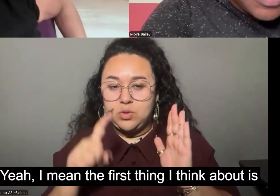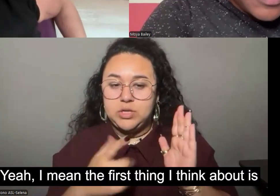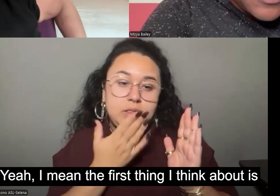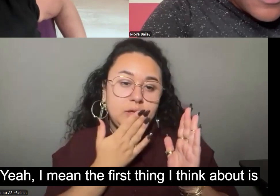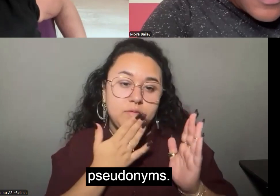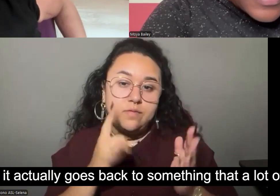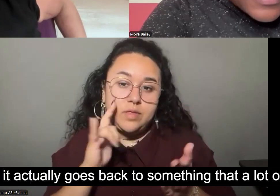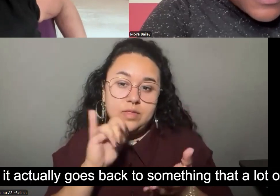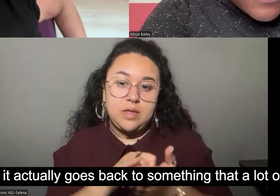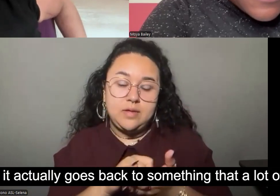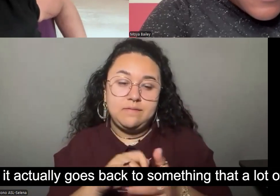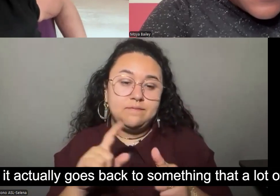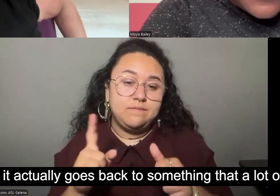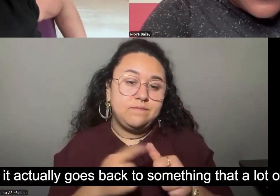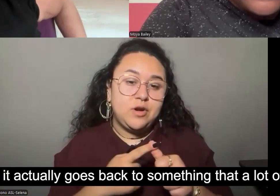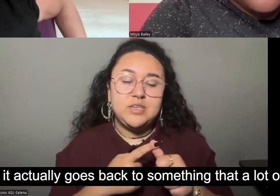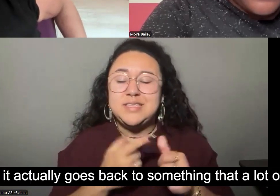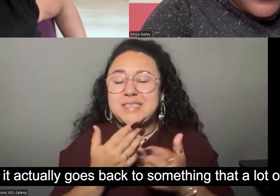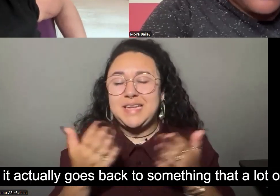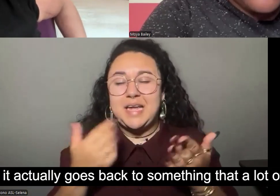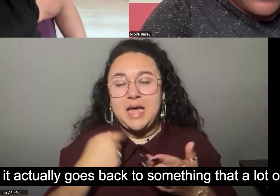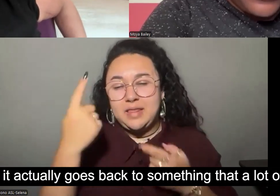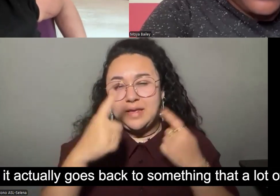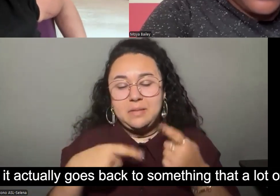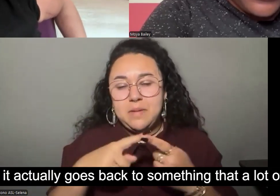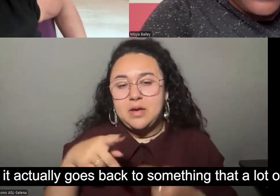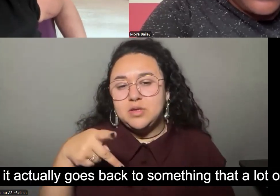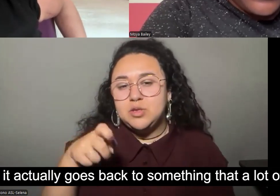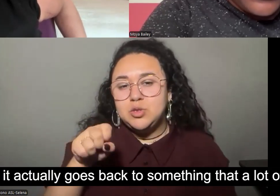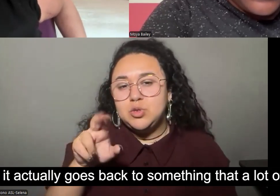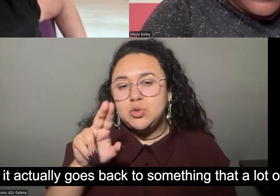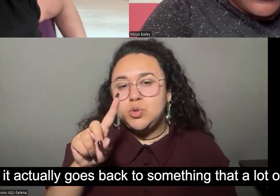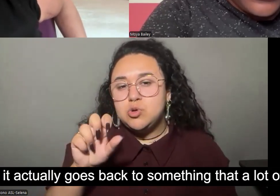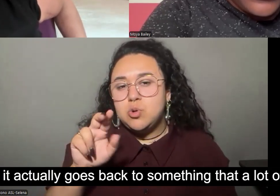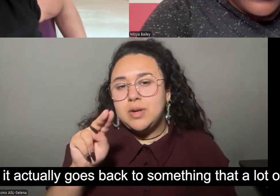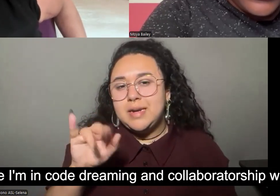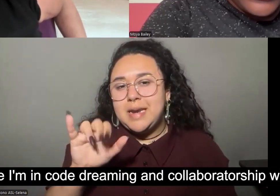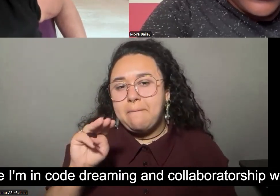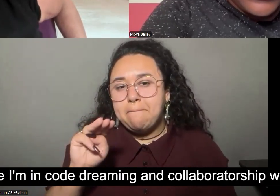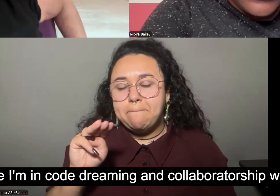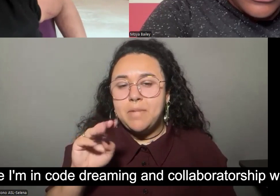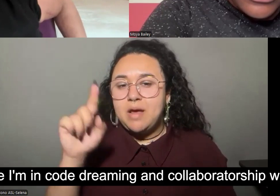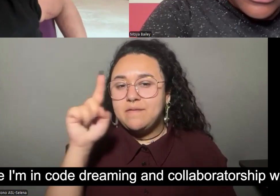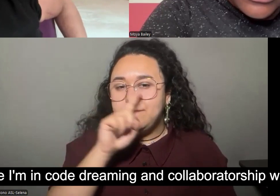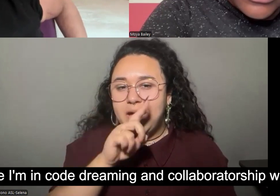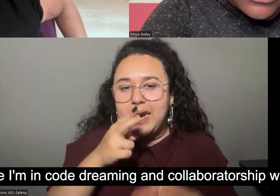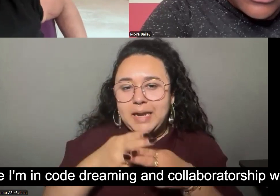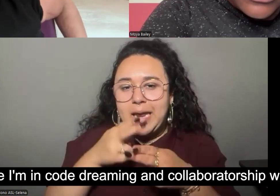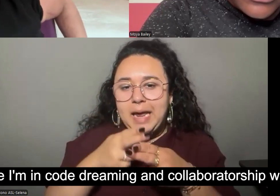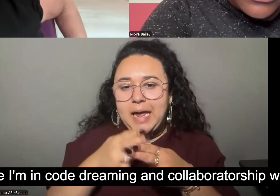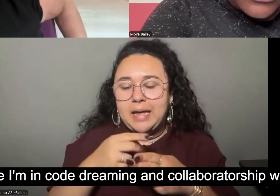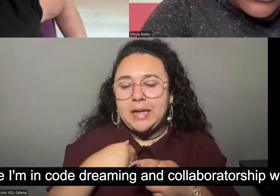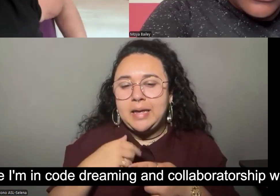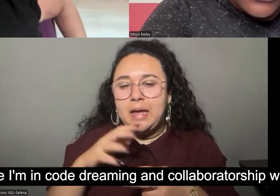think about is pseudonyms. And it actually goes back to something that, a lot of people I'm in co-dreaming